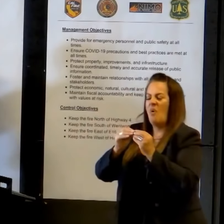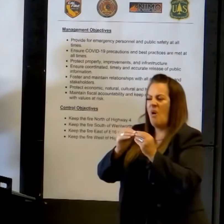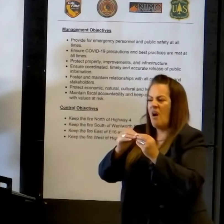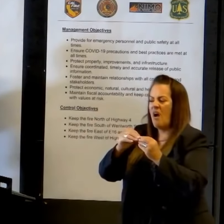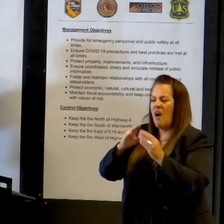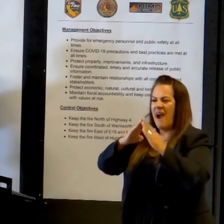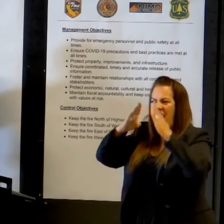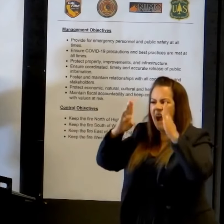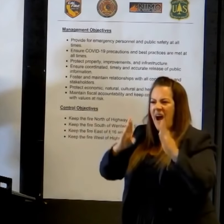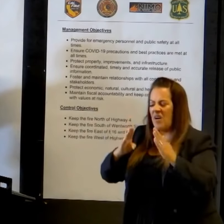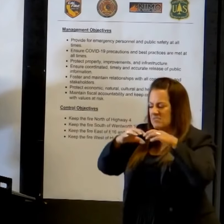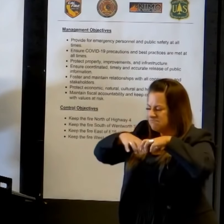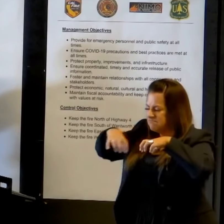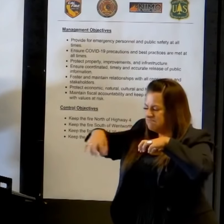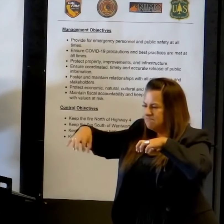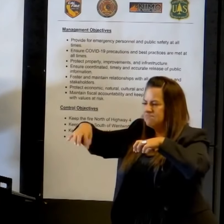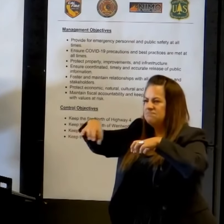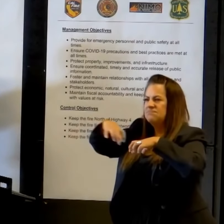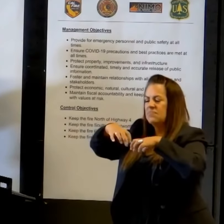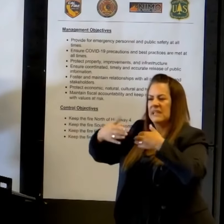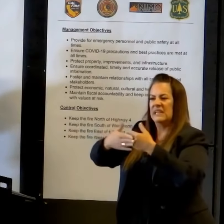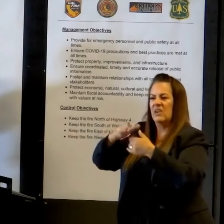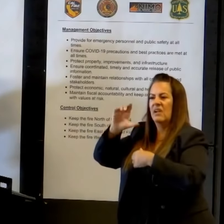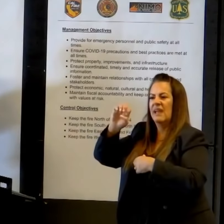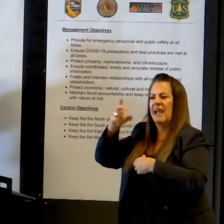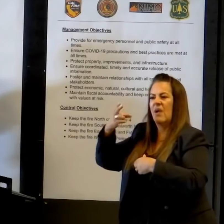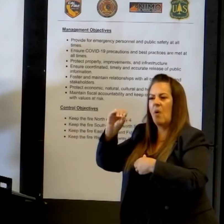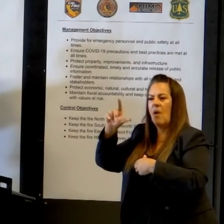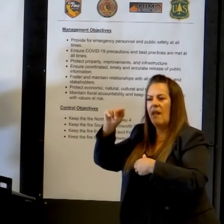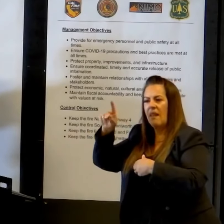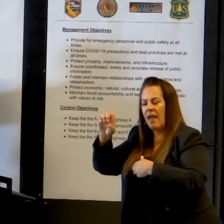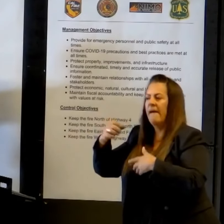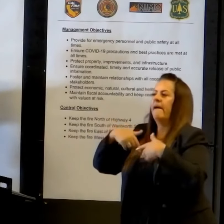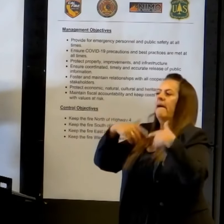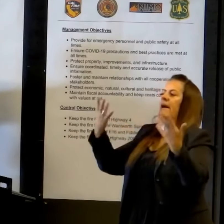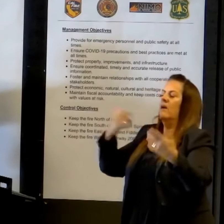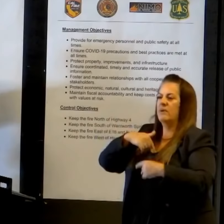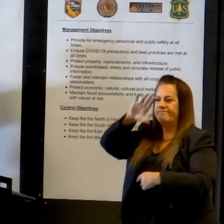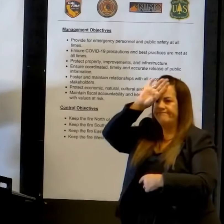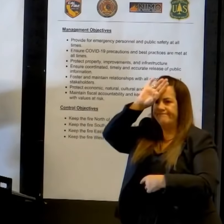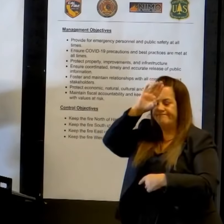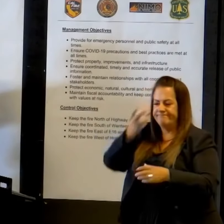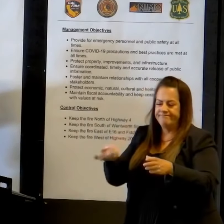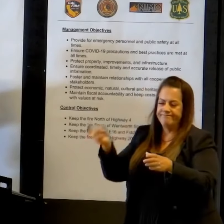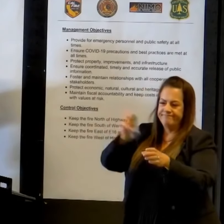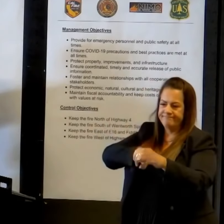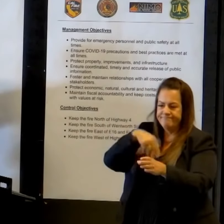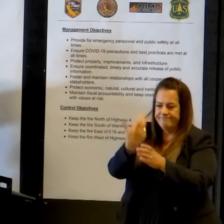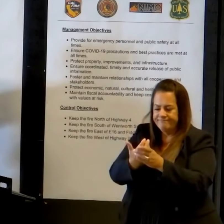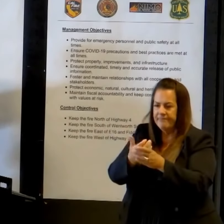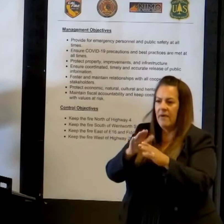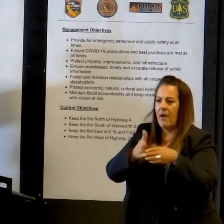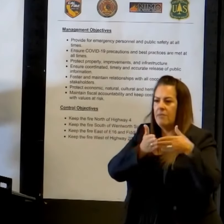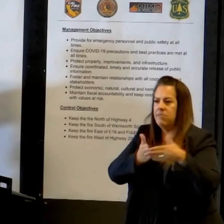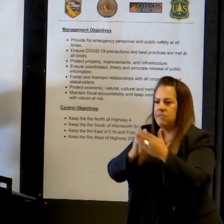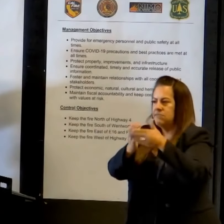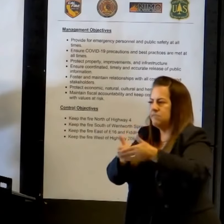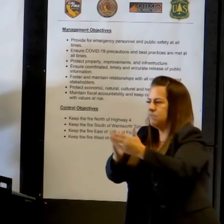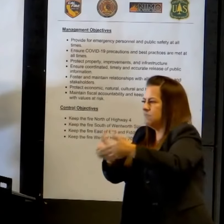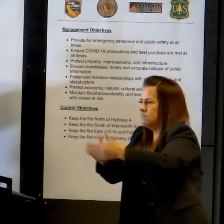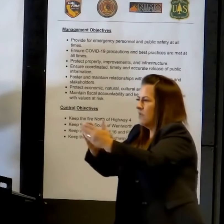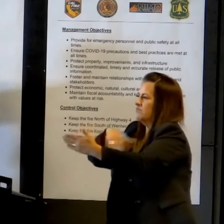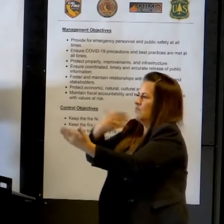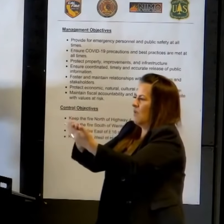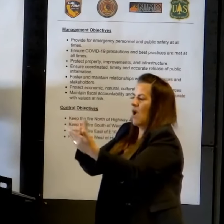cabins on the lake. So we put some of our firefighters in boats this morning, sent them across, and they're actively doing structure protection at